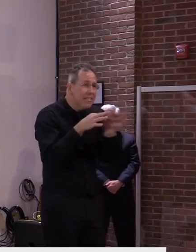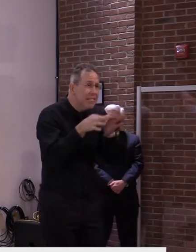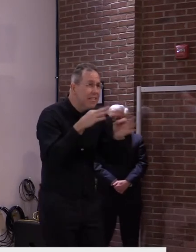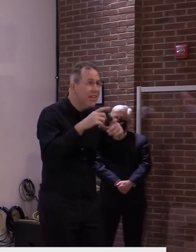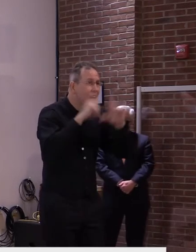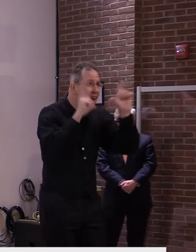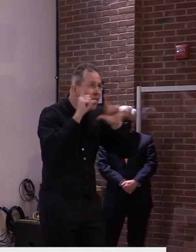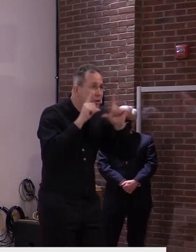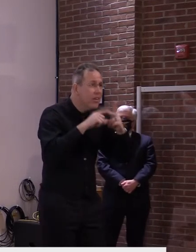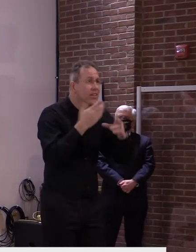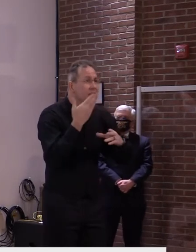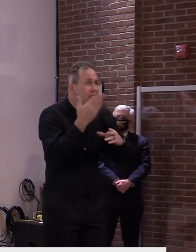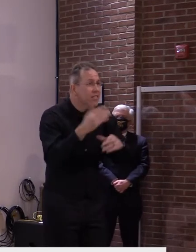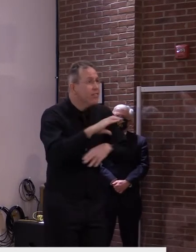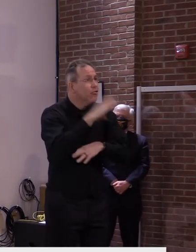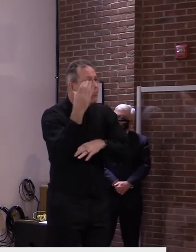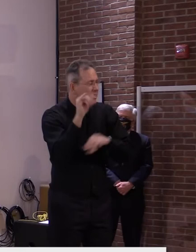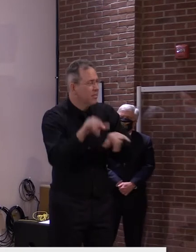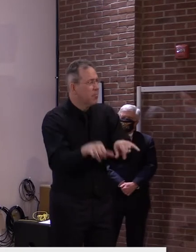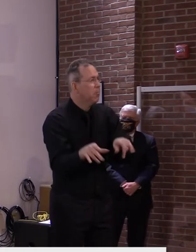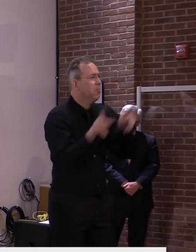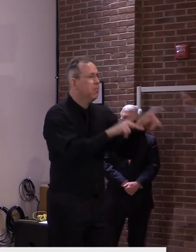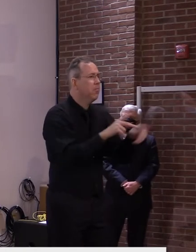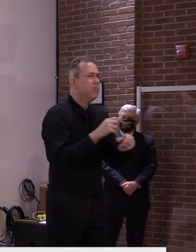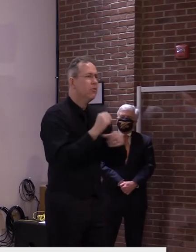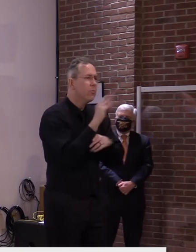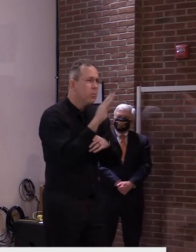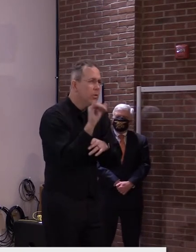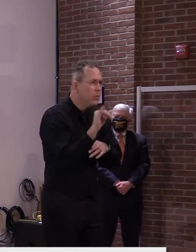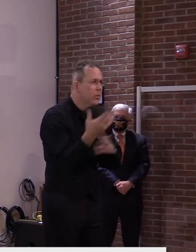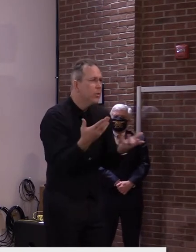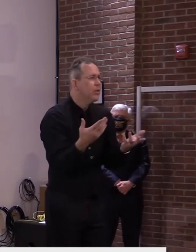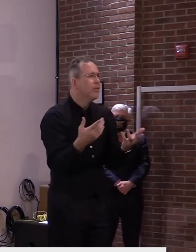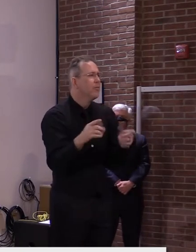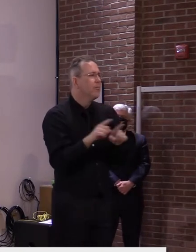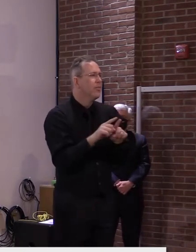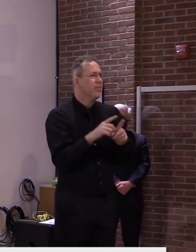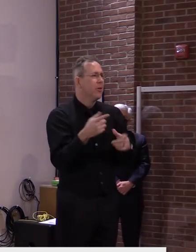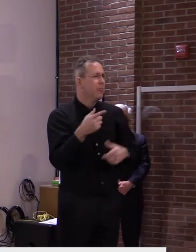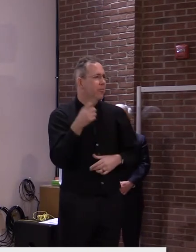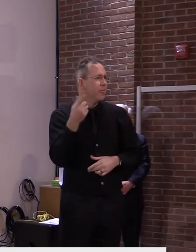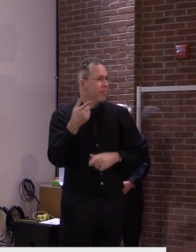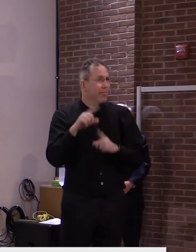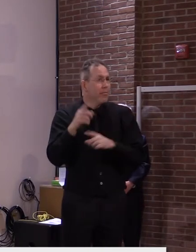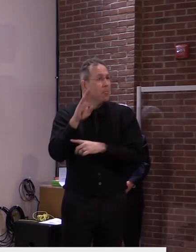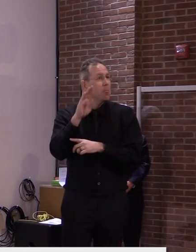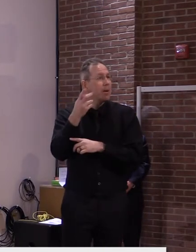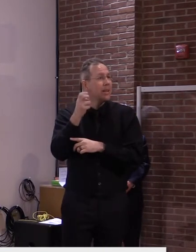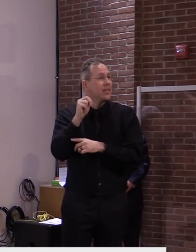Bennington, where we saw a number of cases, and we've seen